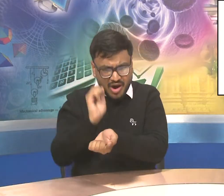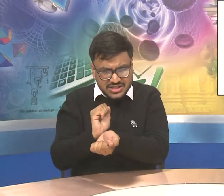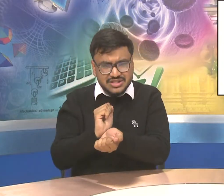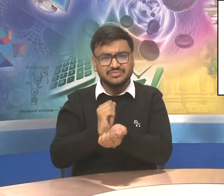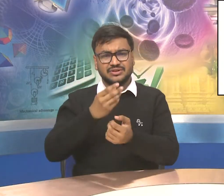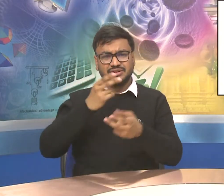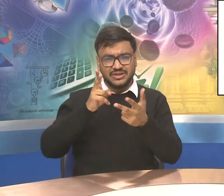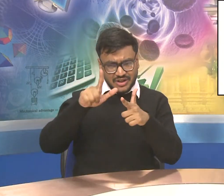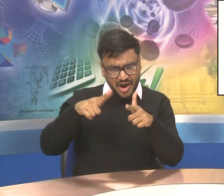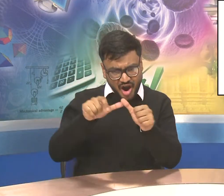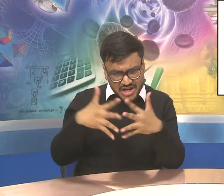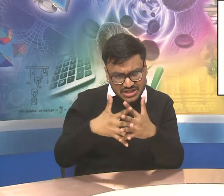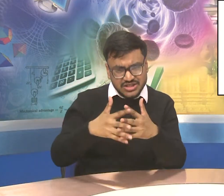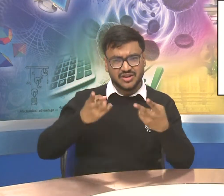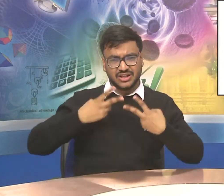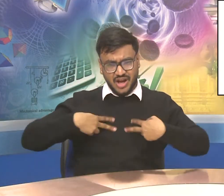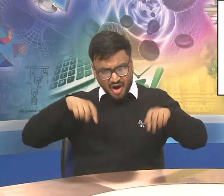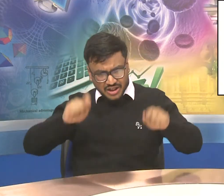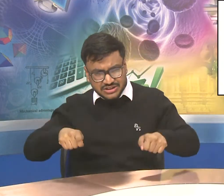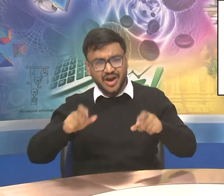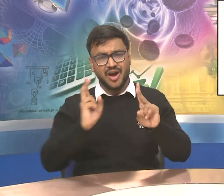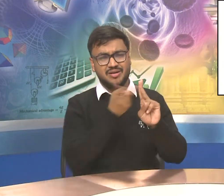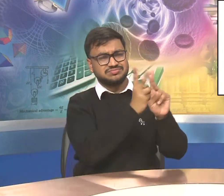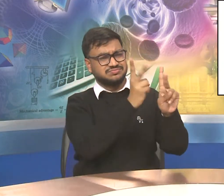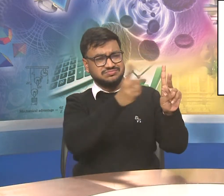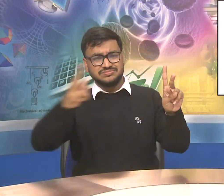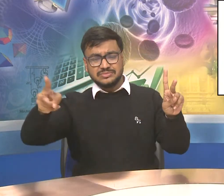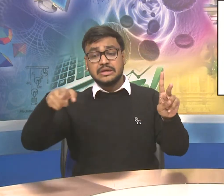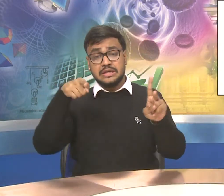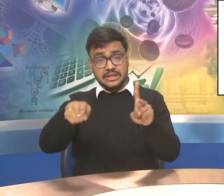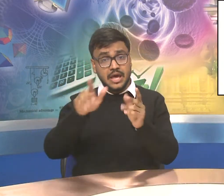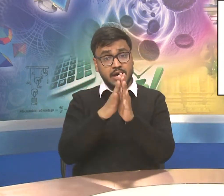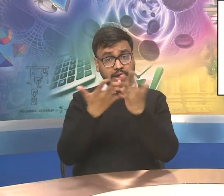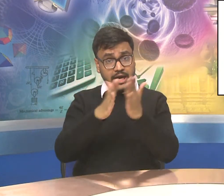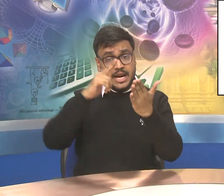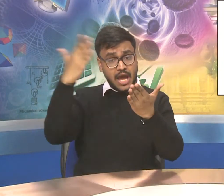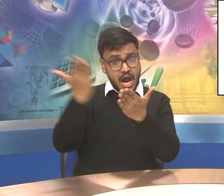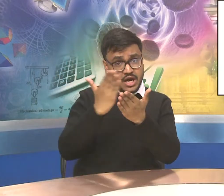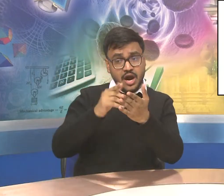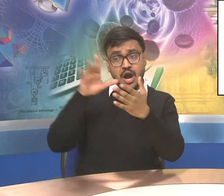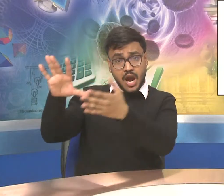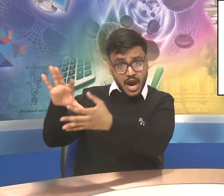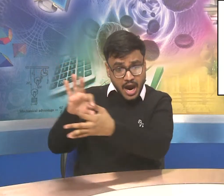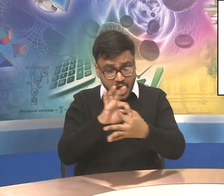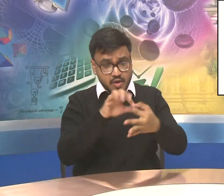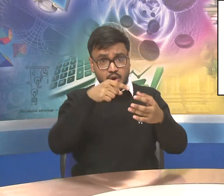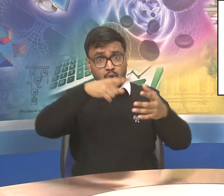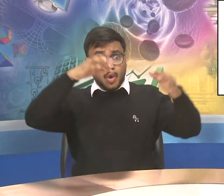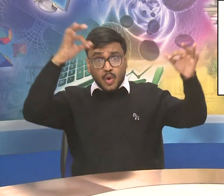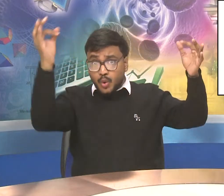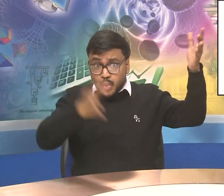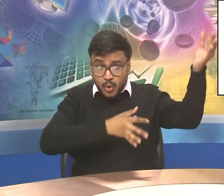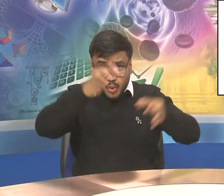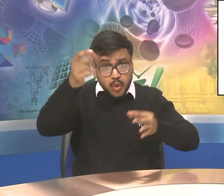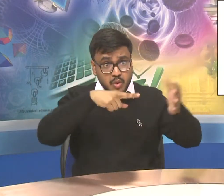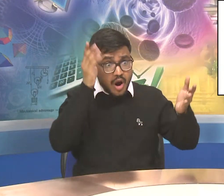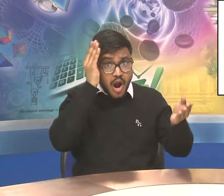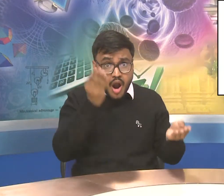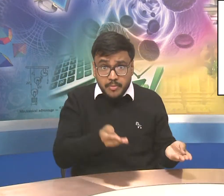something which is professionalized or we do for officially,